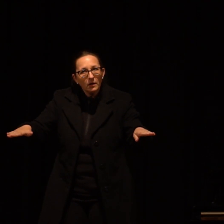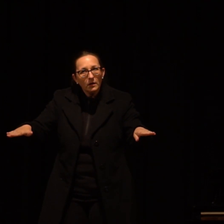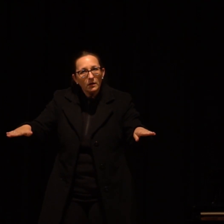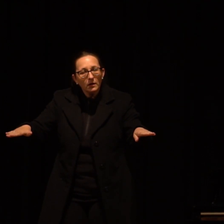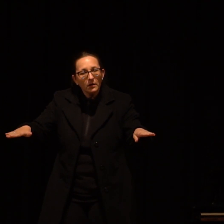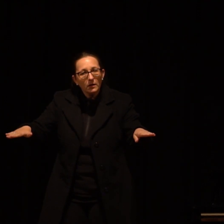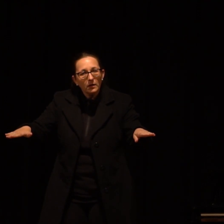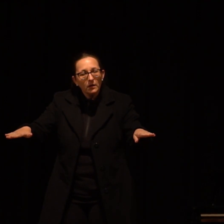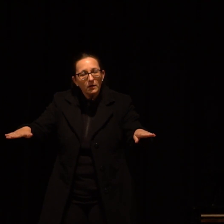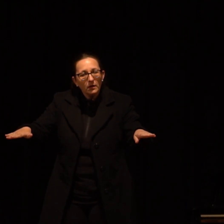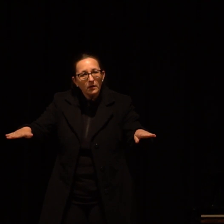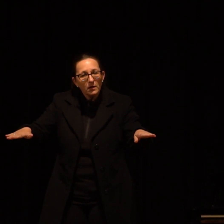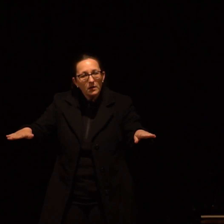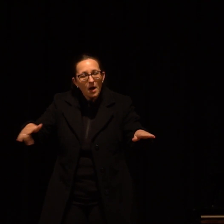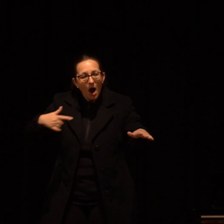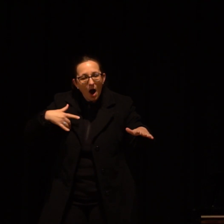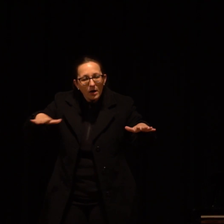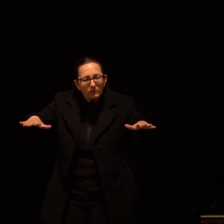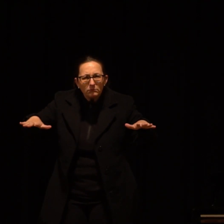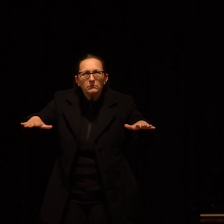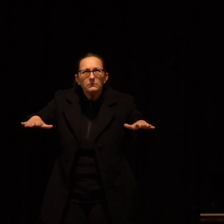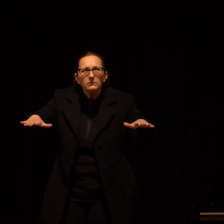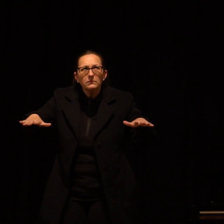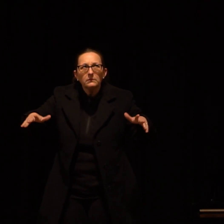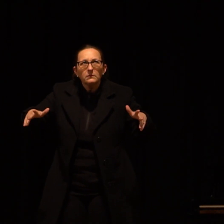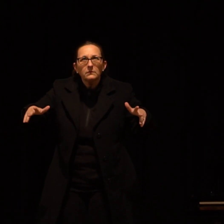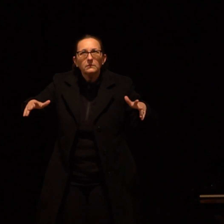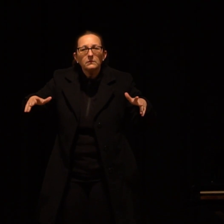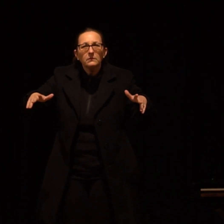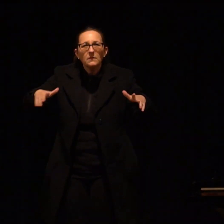floor, out of the blue. I'm on the floor.